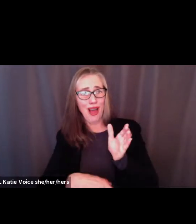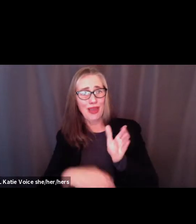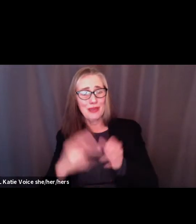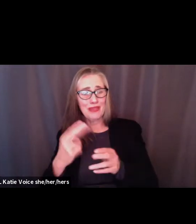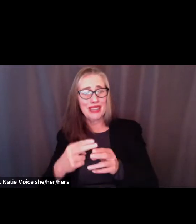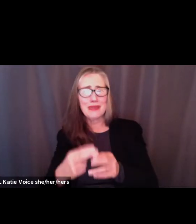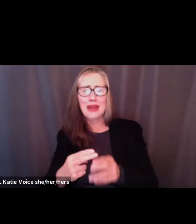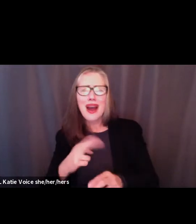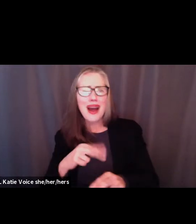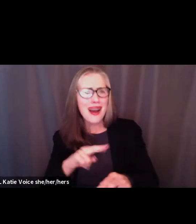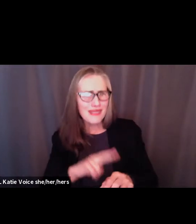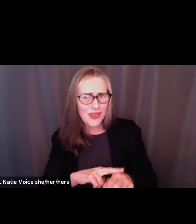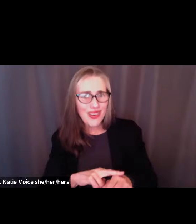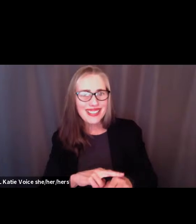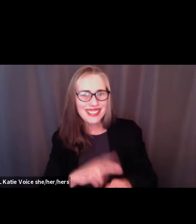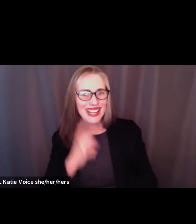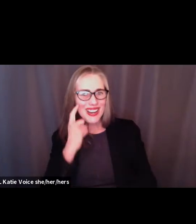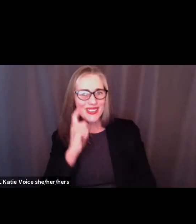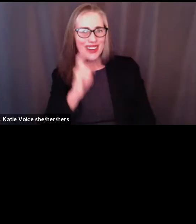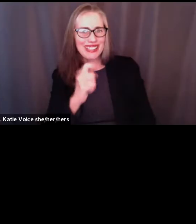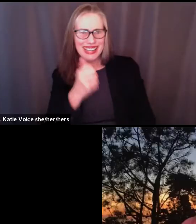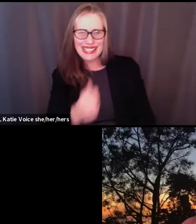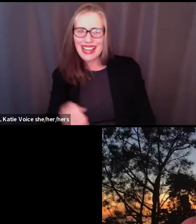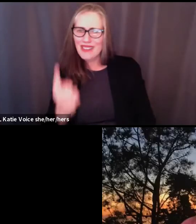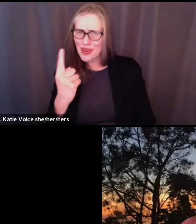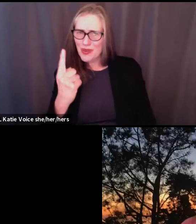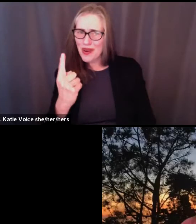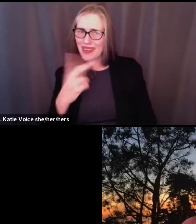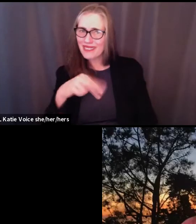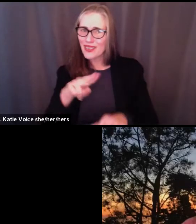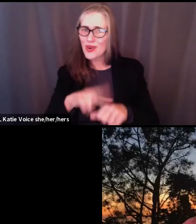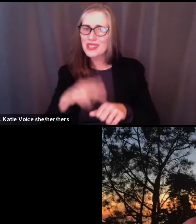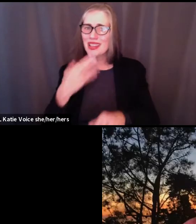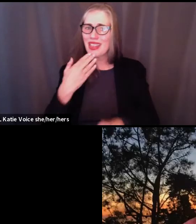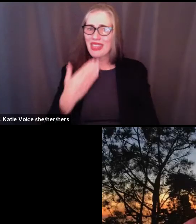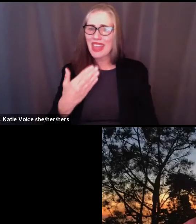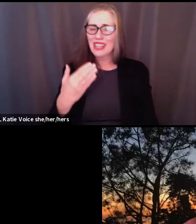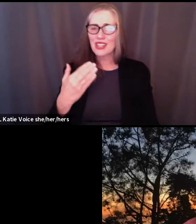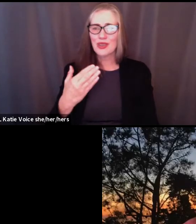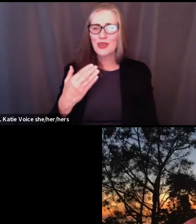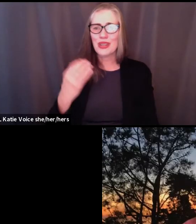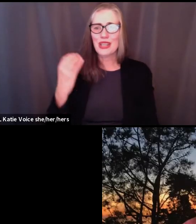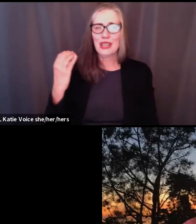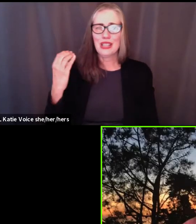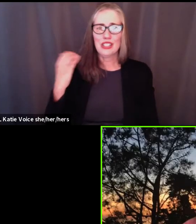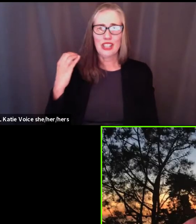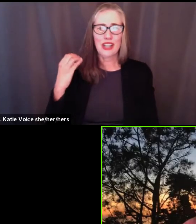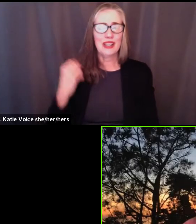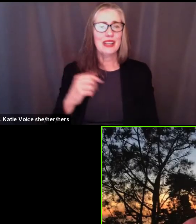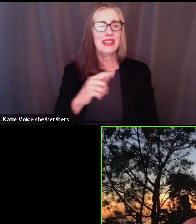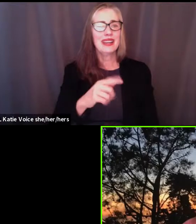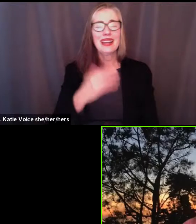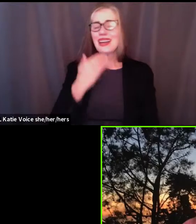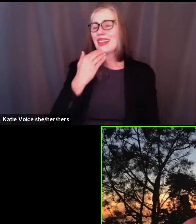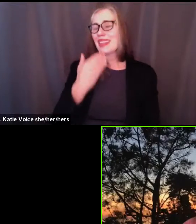course. No, I want to recognize everyone, of course. Thank you for that, Mr. Chair. Ms. Crosby, go ahead. Thank